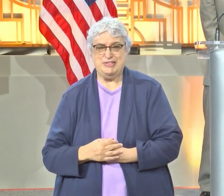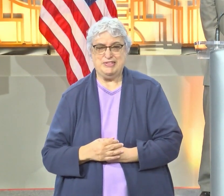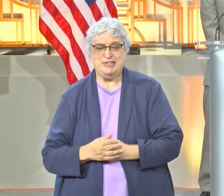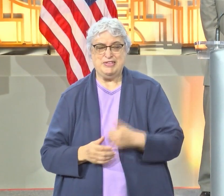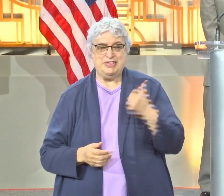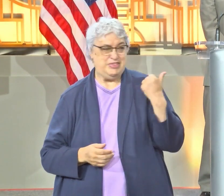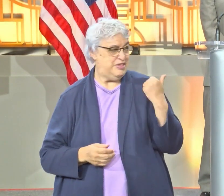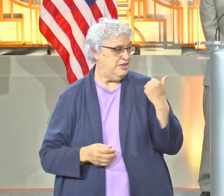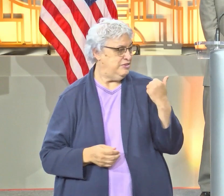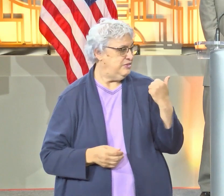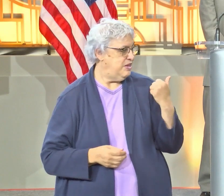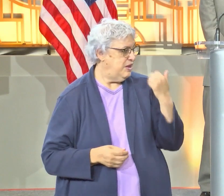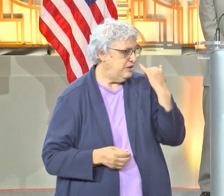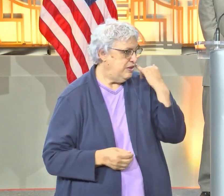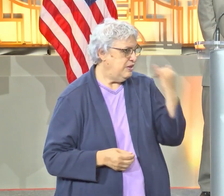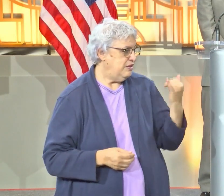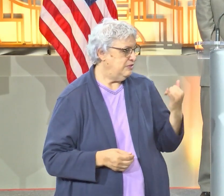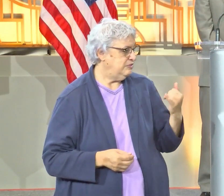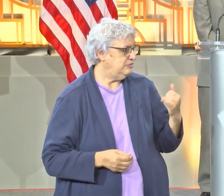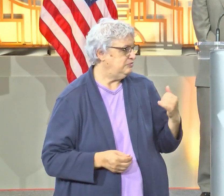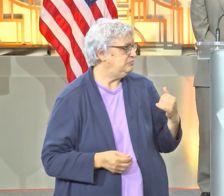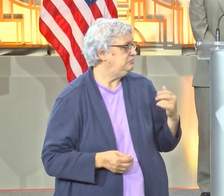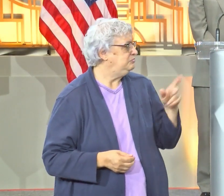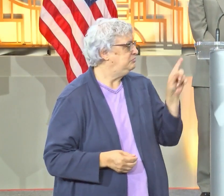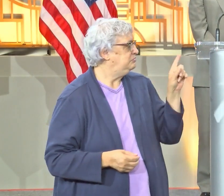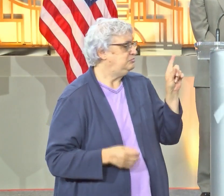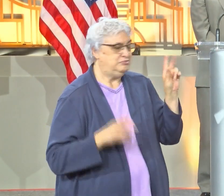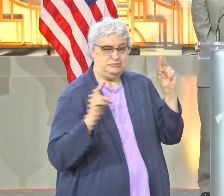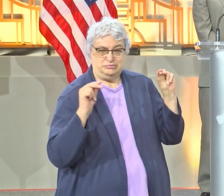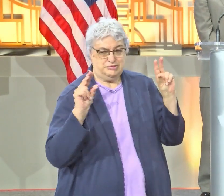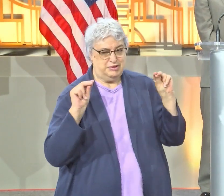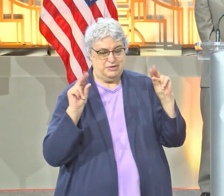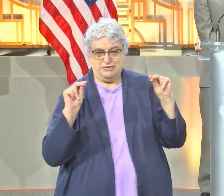this version is a no.